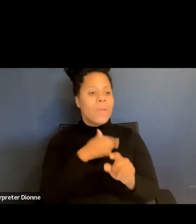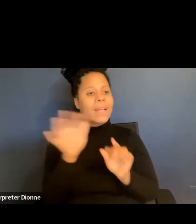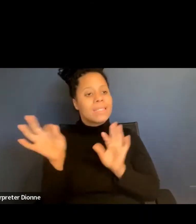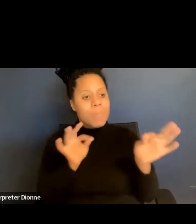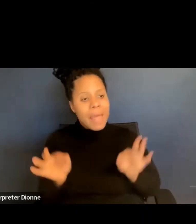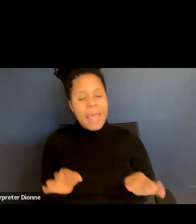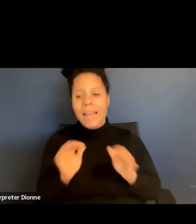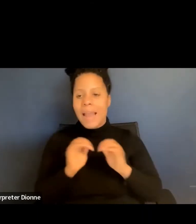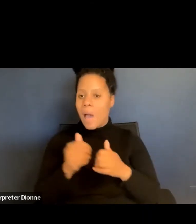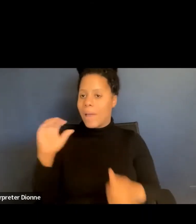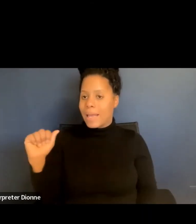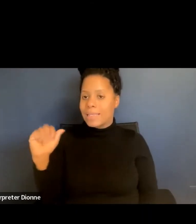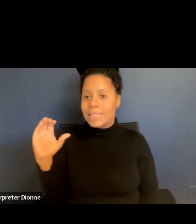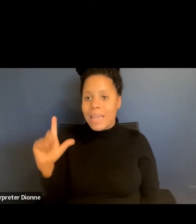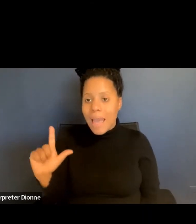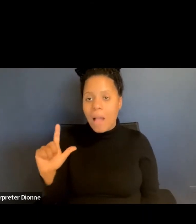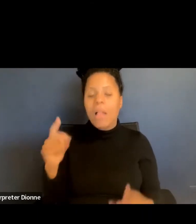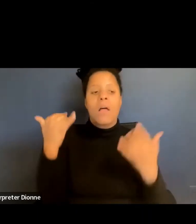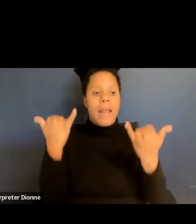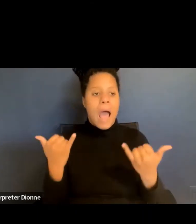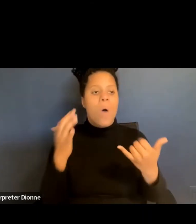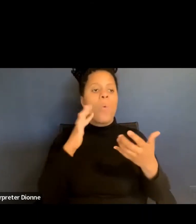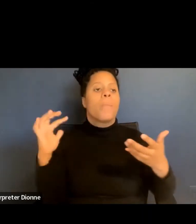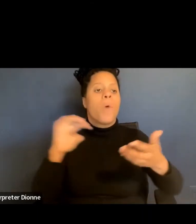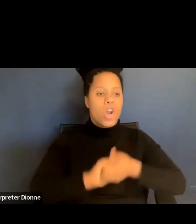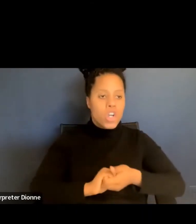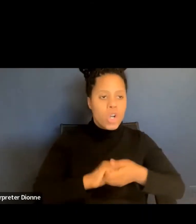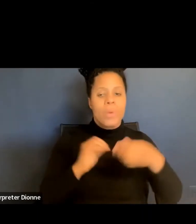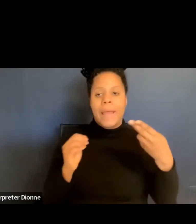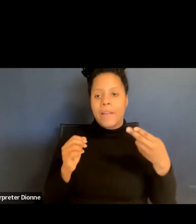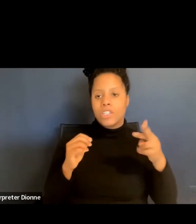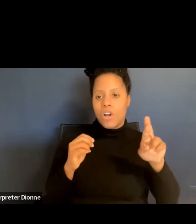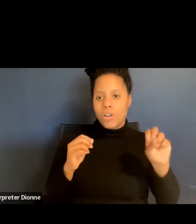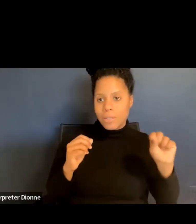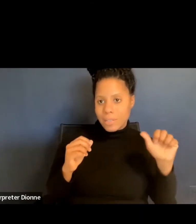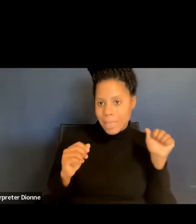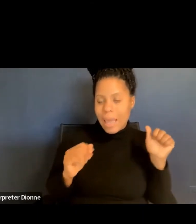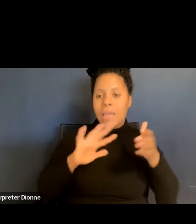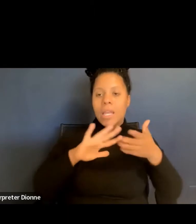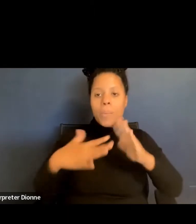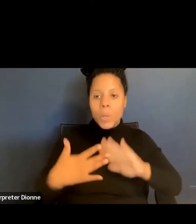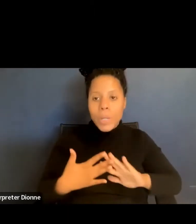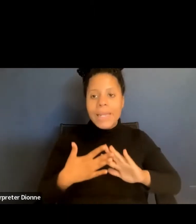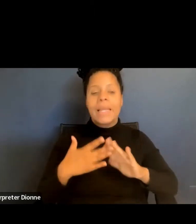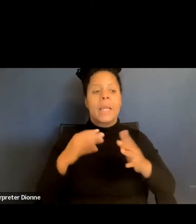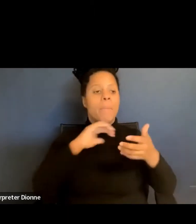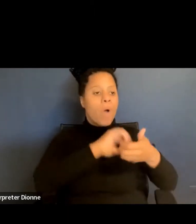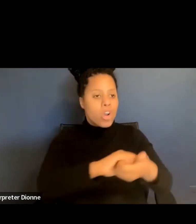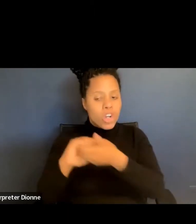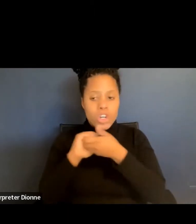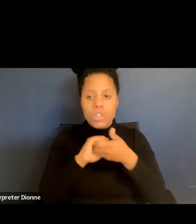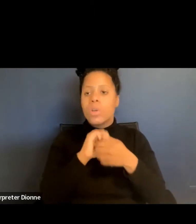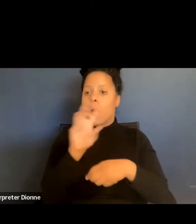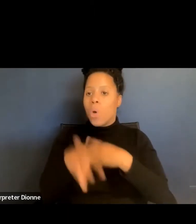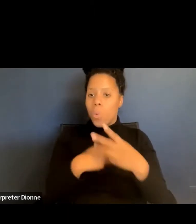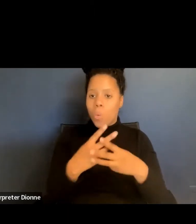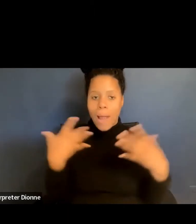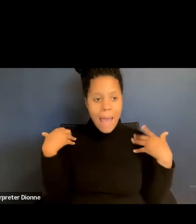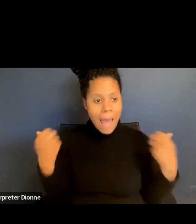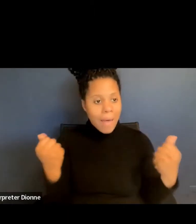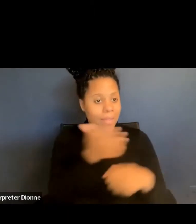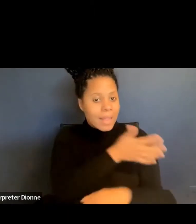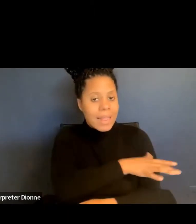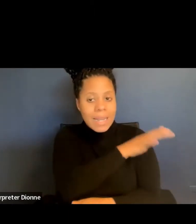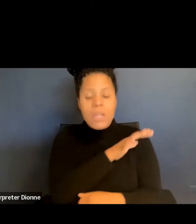can now partner with HRSA's community health centers and rural health clinics to get free N95